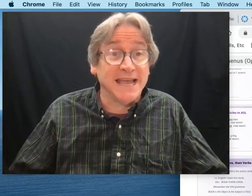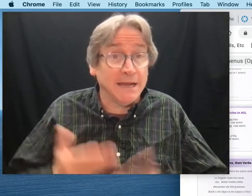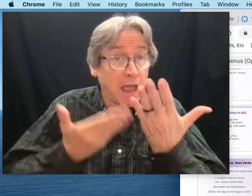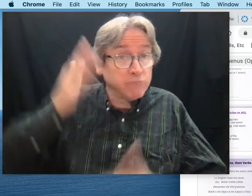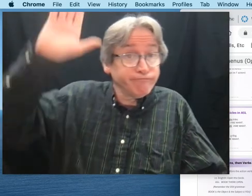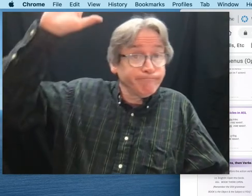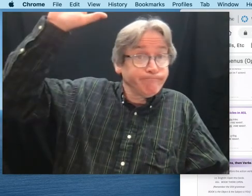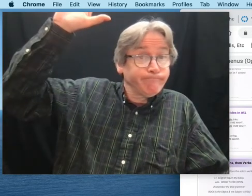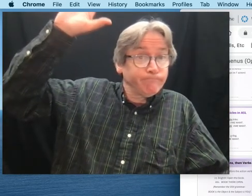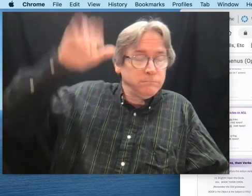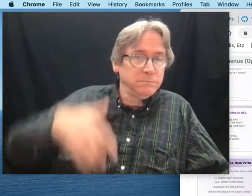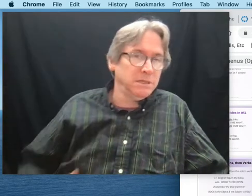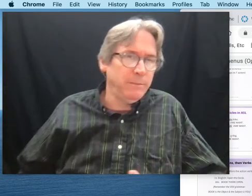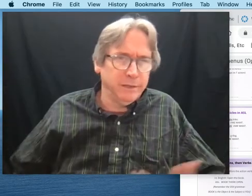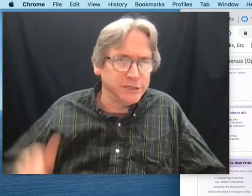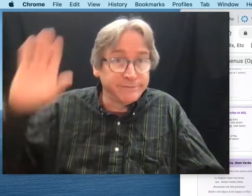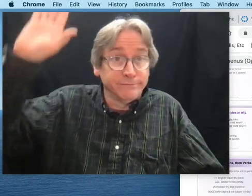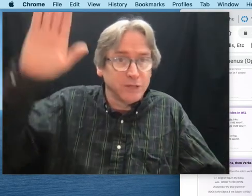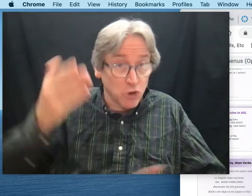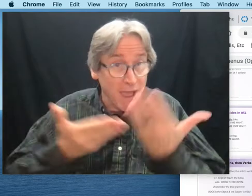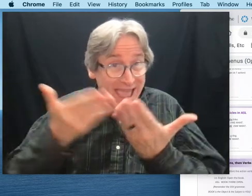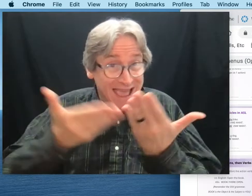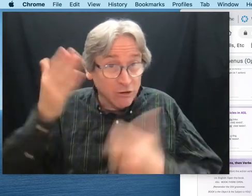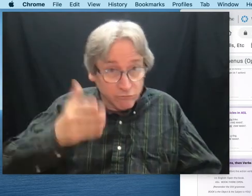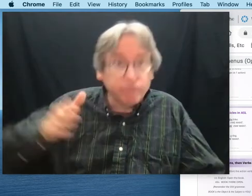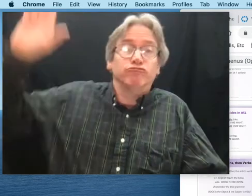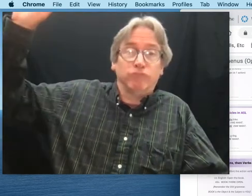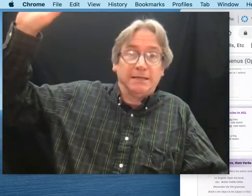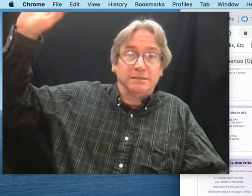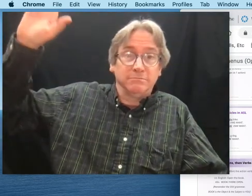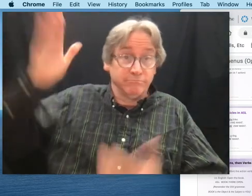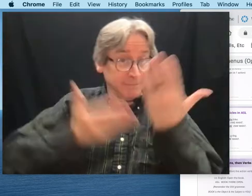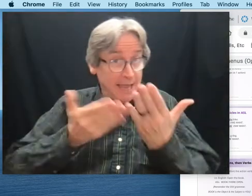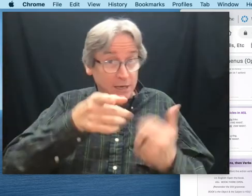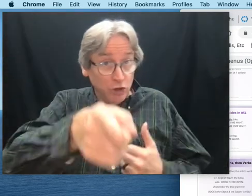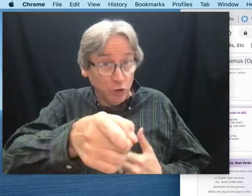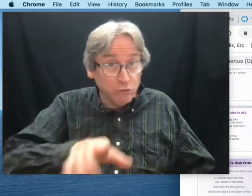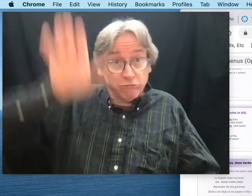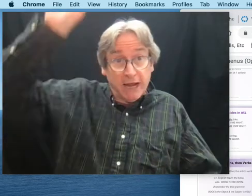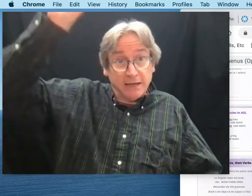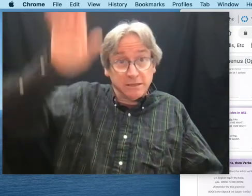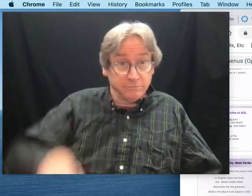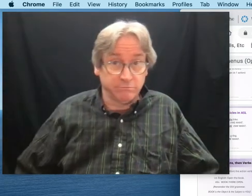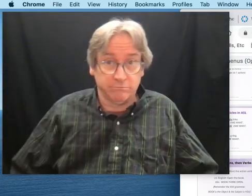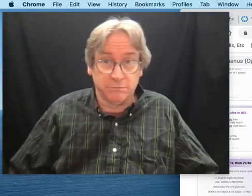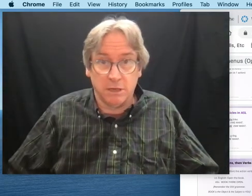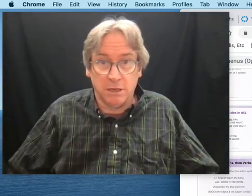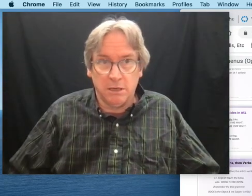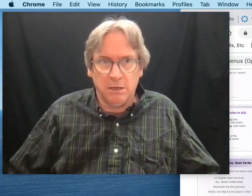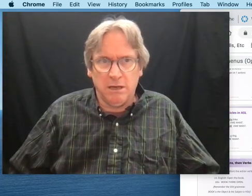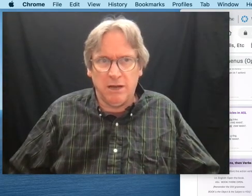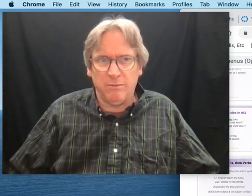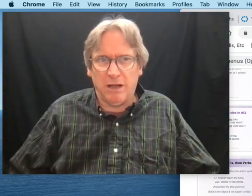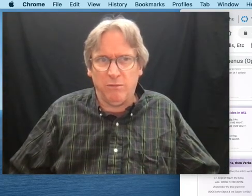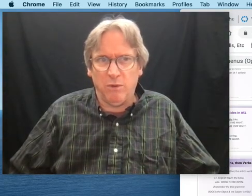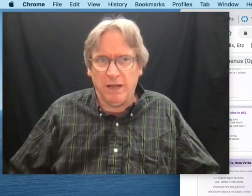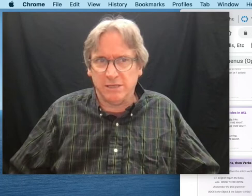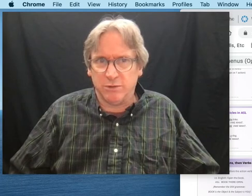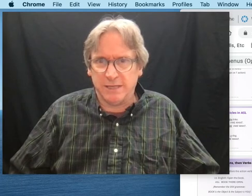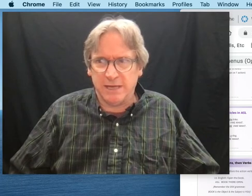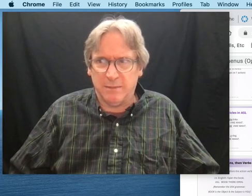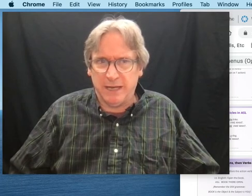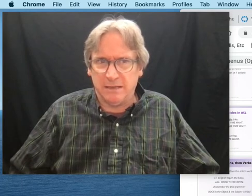Raise hand. I mean, just hand, raise. Hand you, raise. I